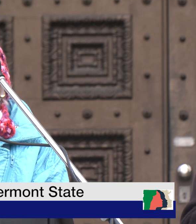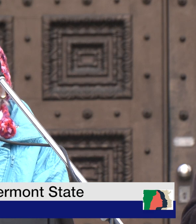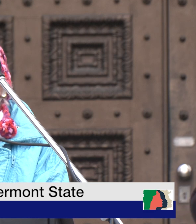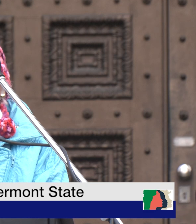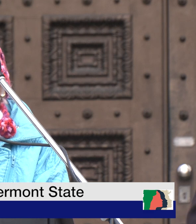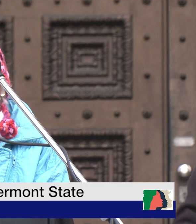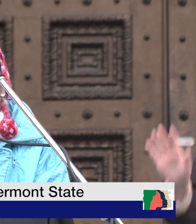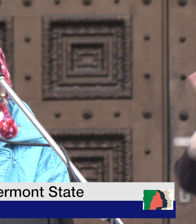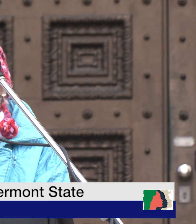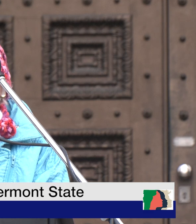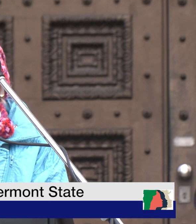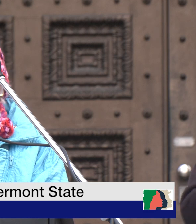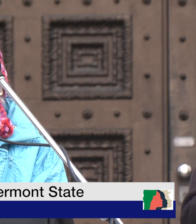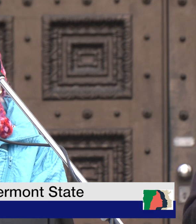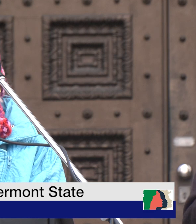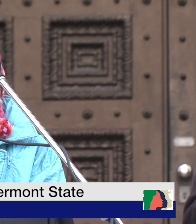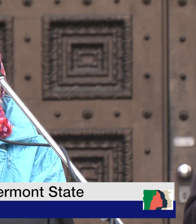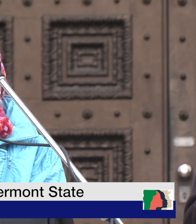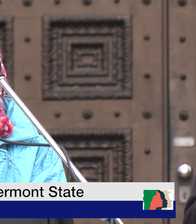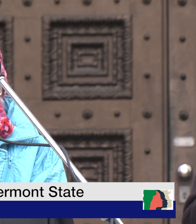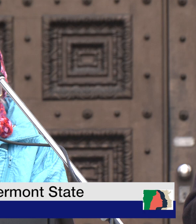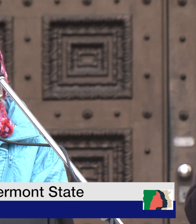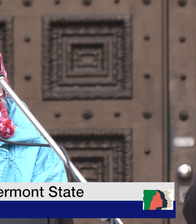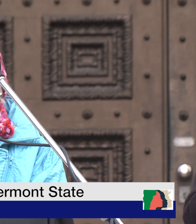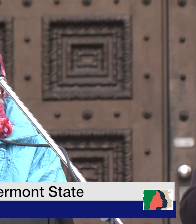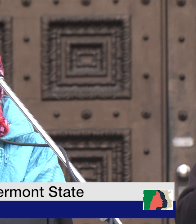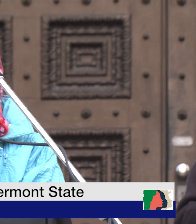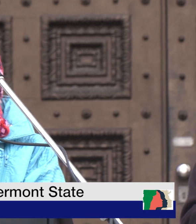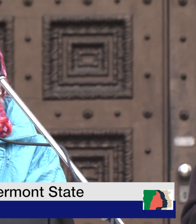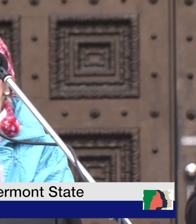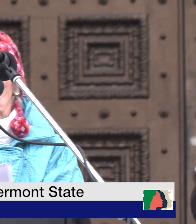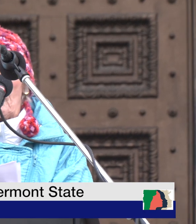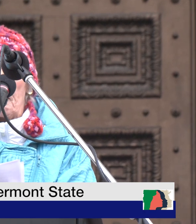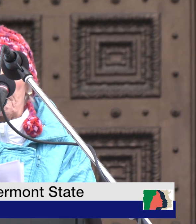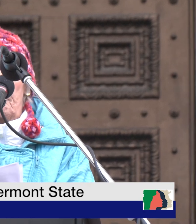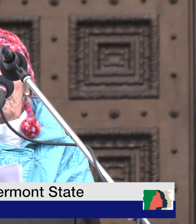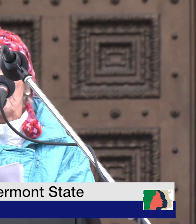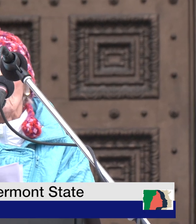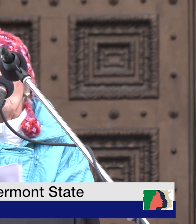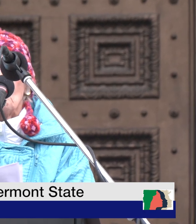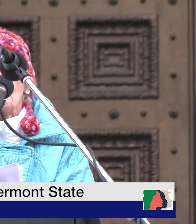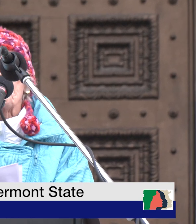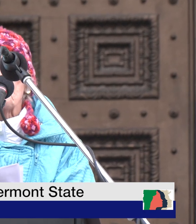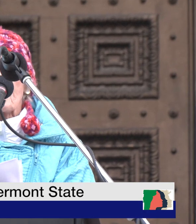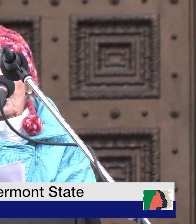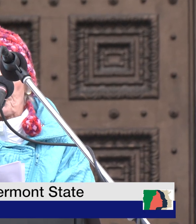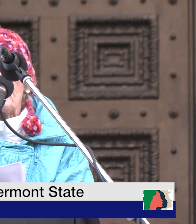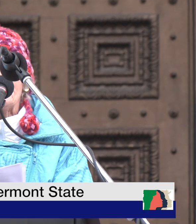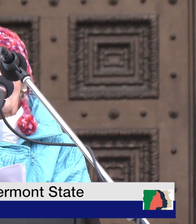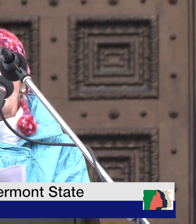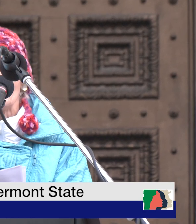today, there are hundreds of thousands of folks marching and rallying for women.